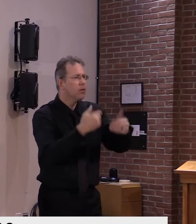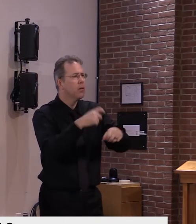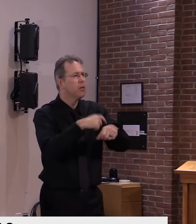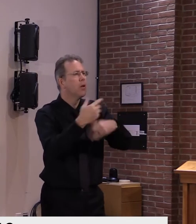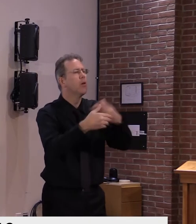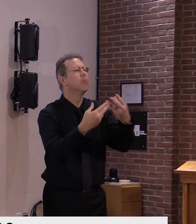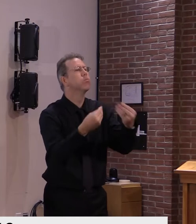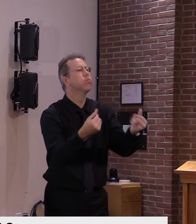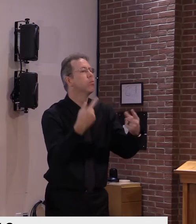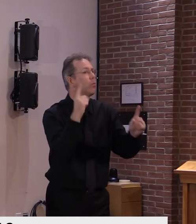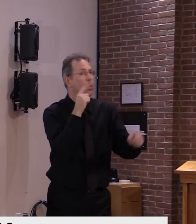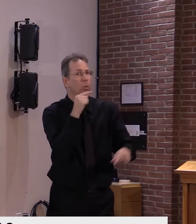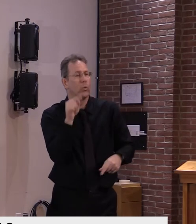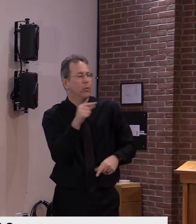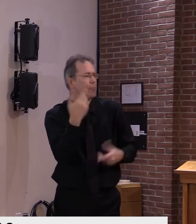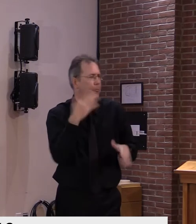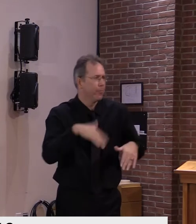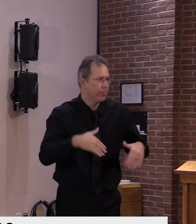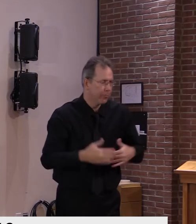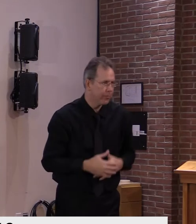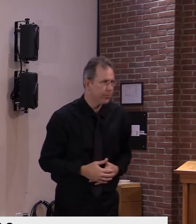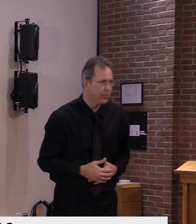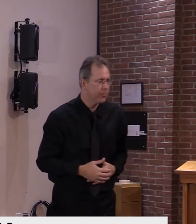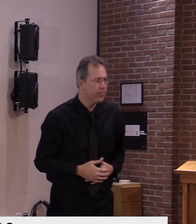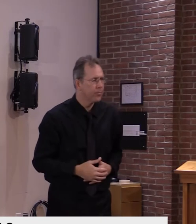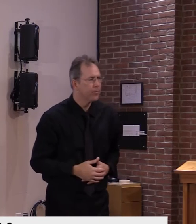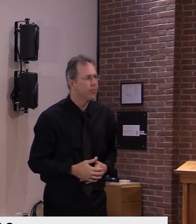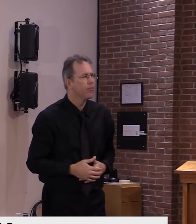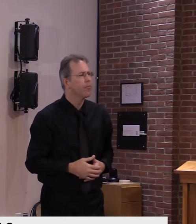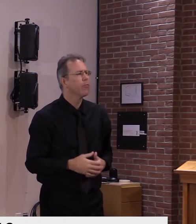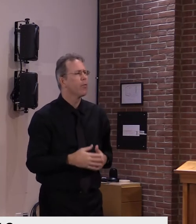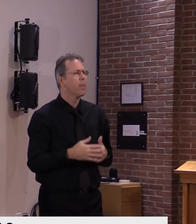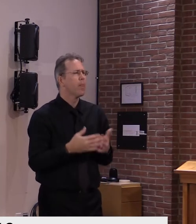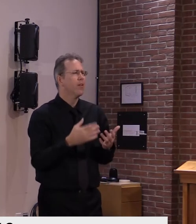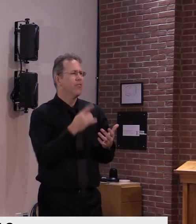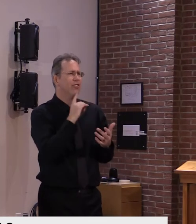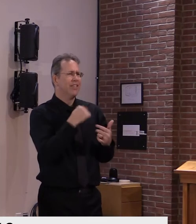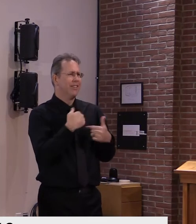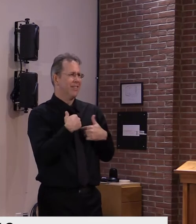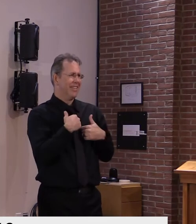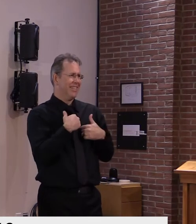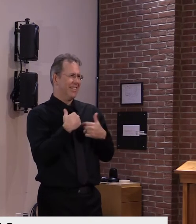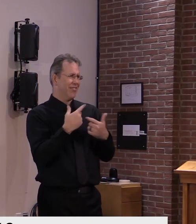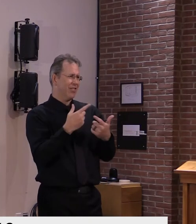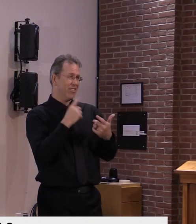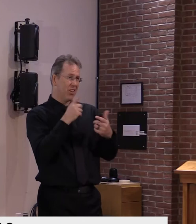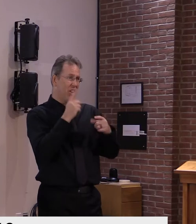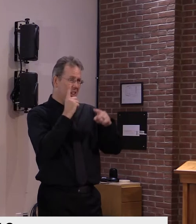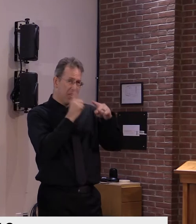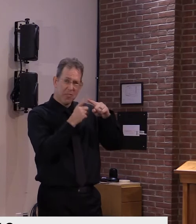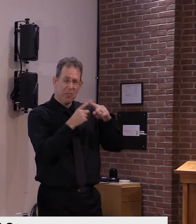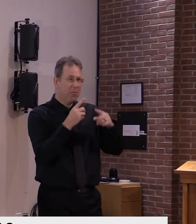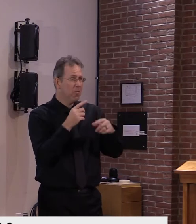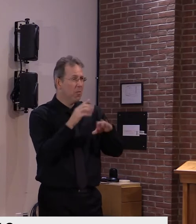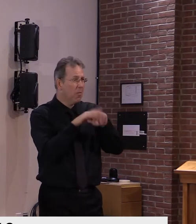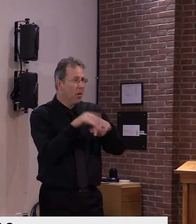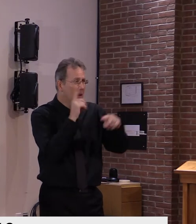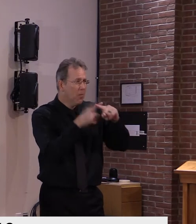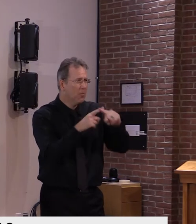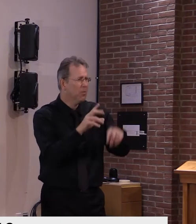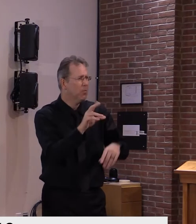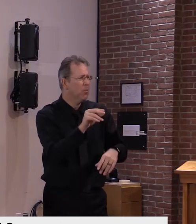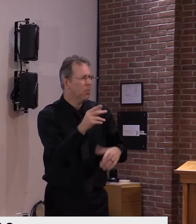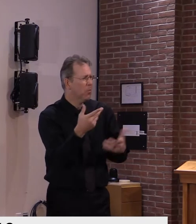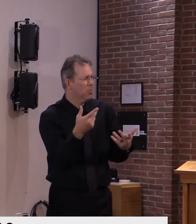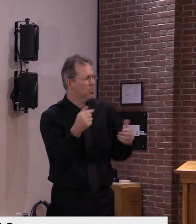plus getting more uptake of the vaccine. But that should be a positive sign for everyone, because it really does mean we can sort of start to